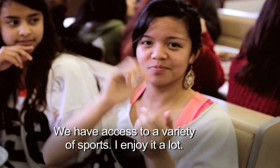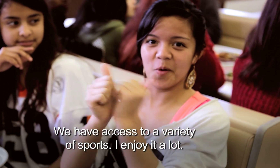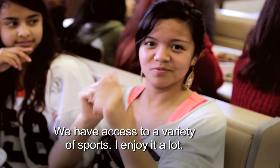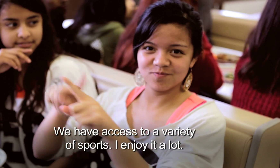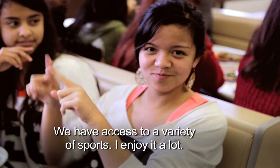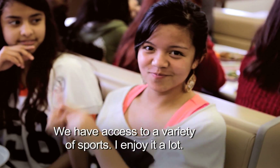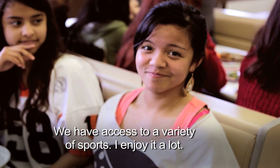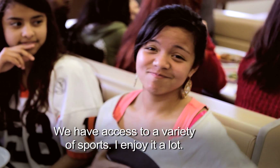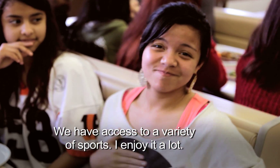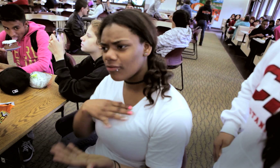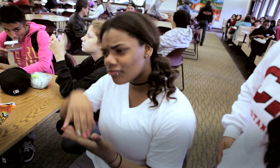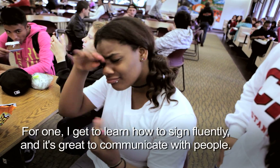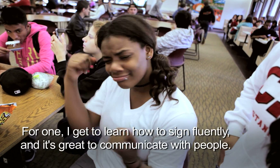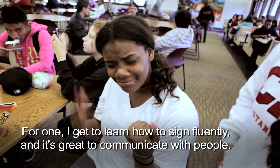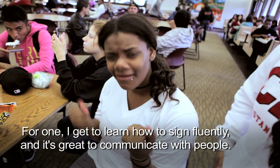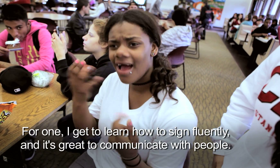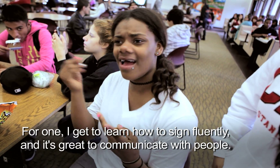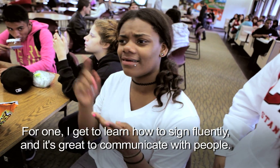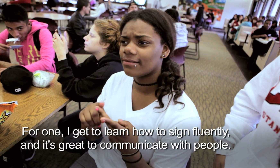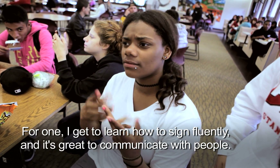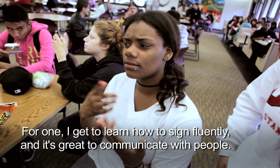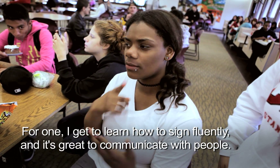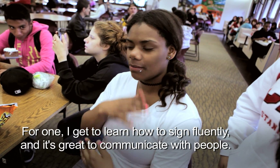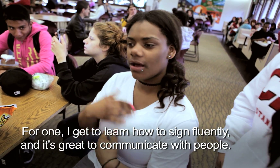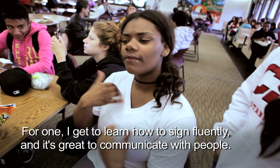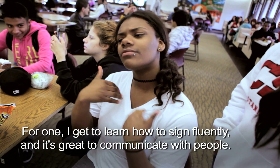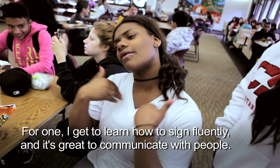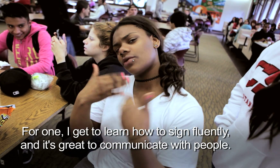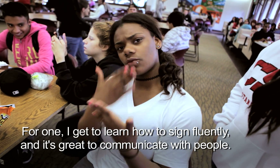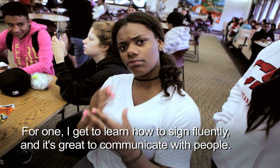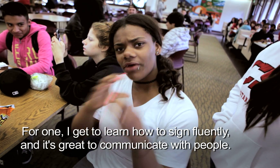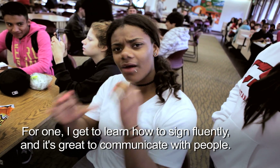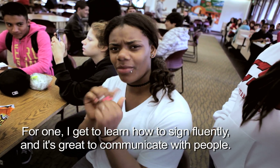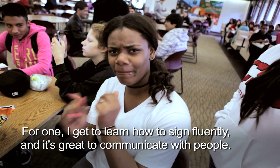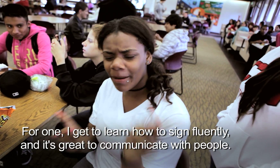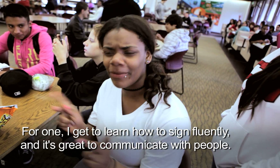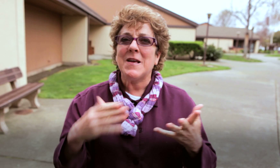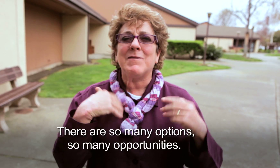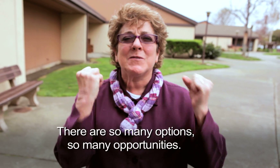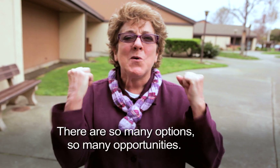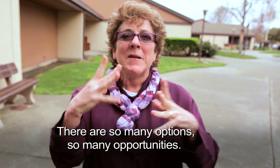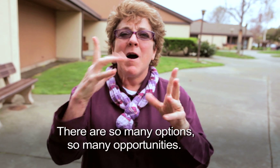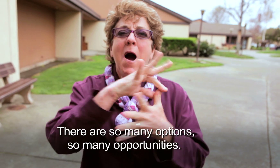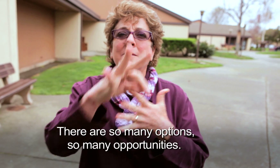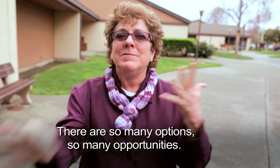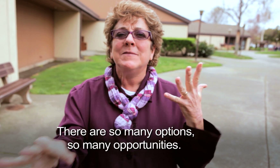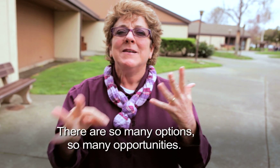variety of sports. I enjoy it a lot. For one, I get to learn how to sign fluently and it's great to communicate with people. There are so many options and so